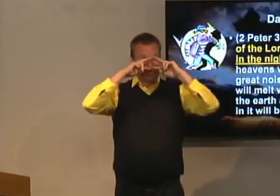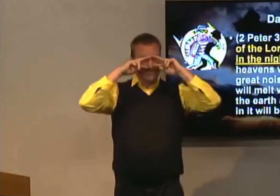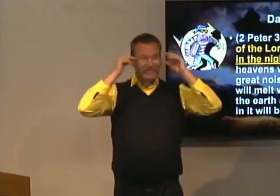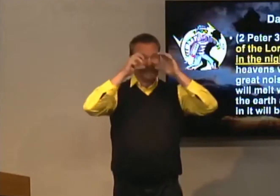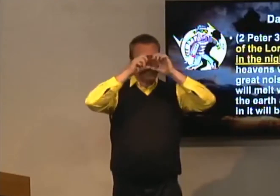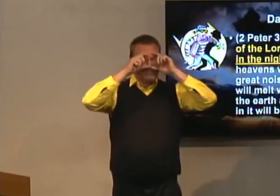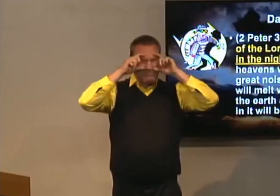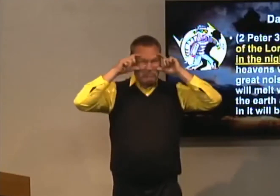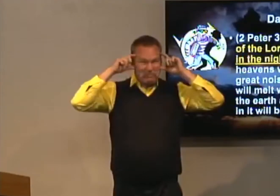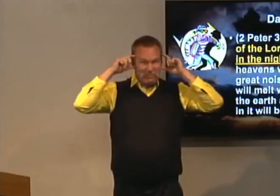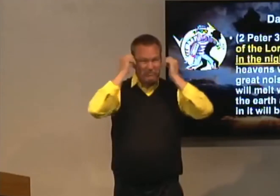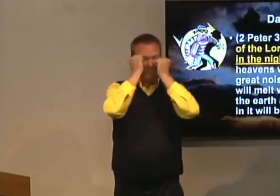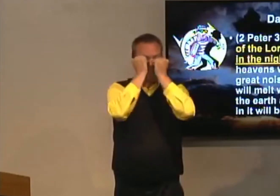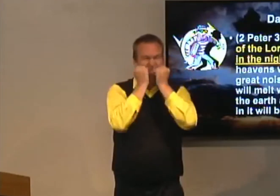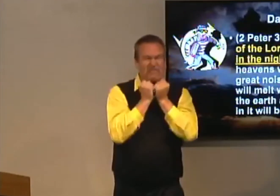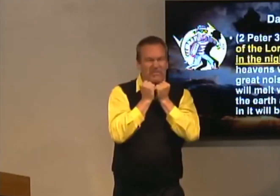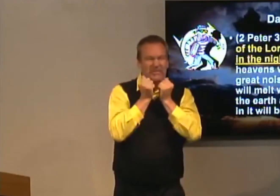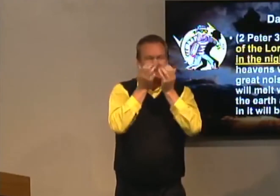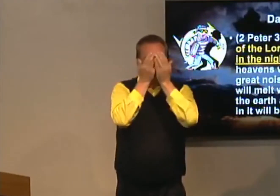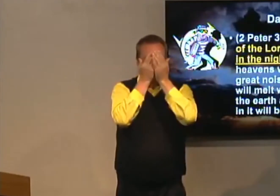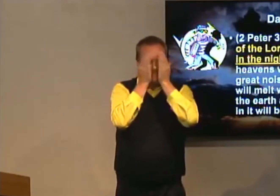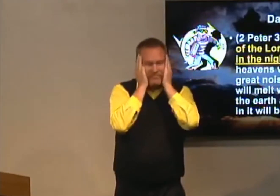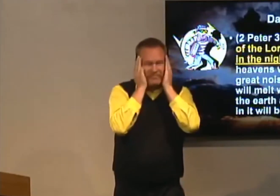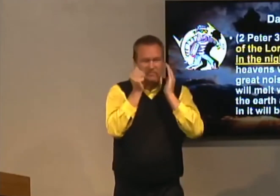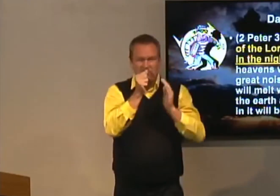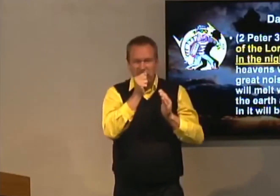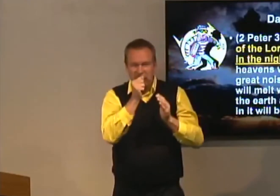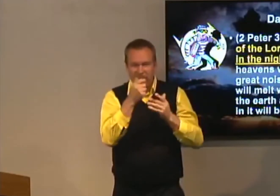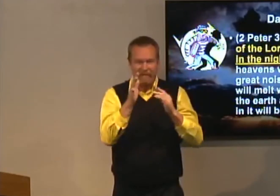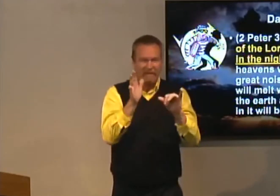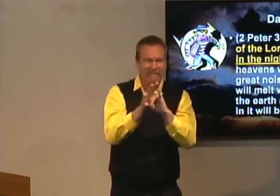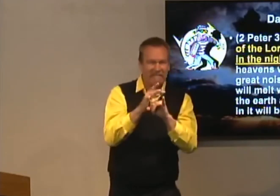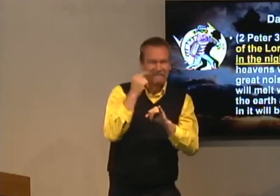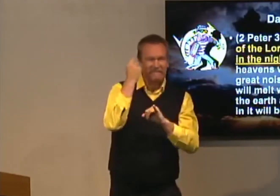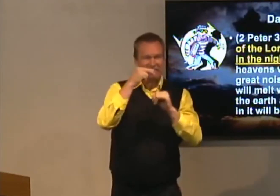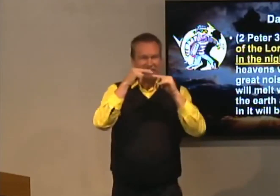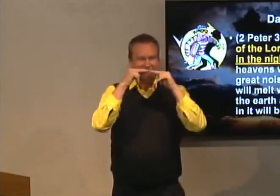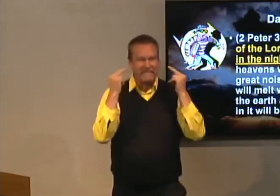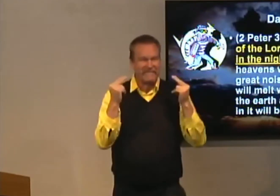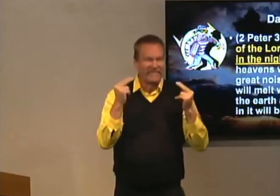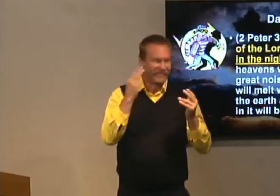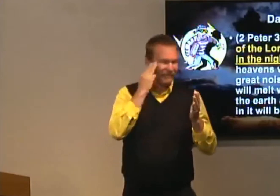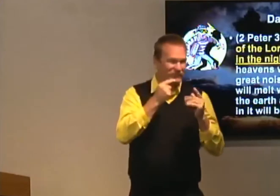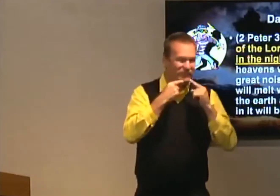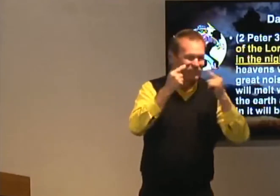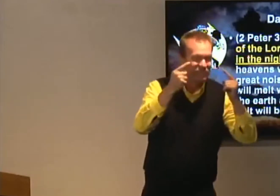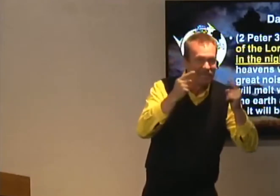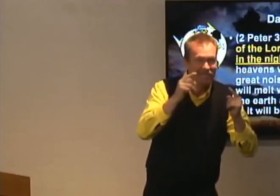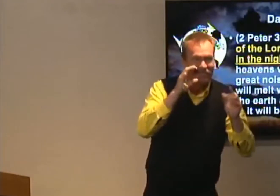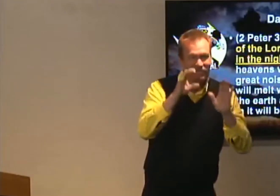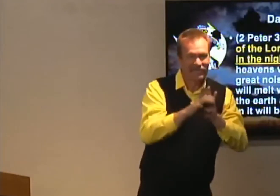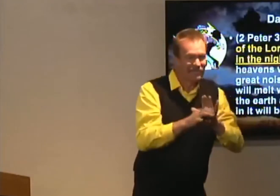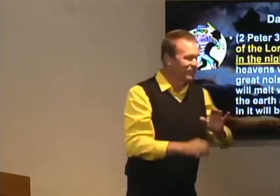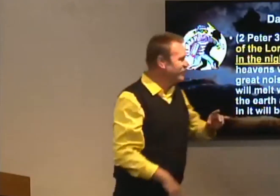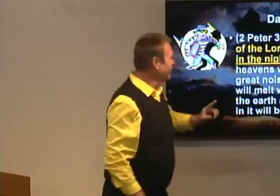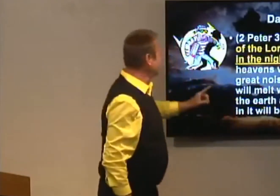This time, thief, you know, some people do the mask, and you know how they come and they cover their faces, and you